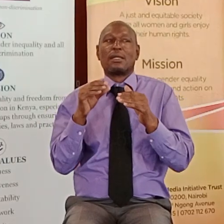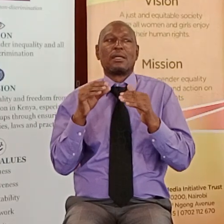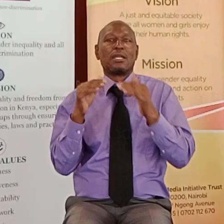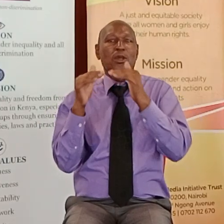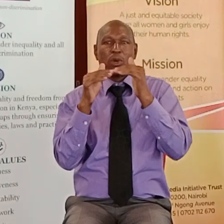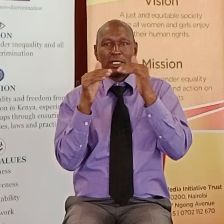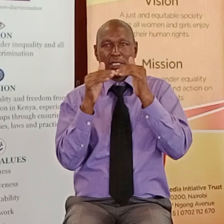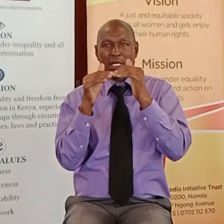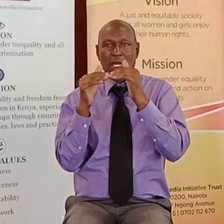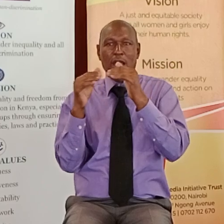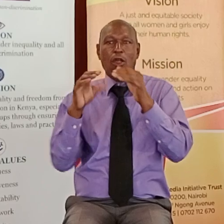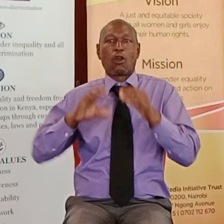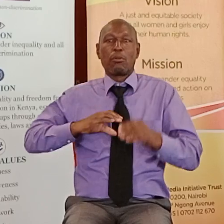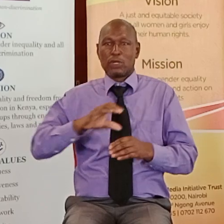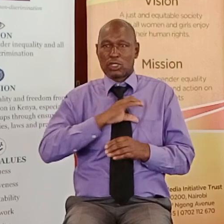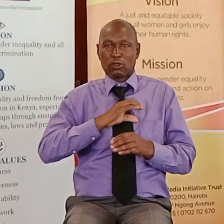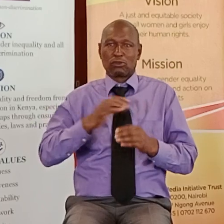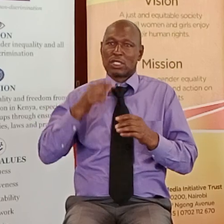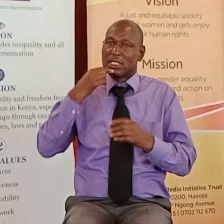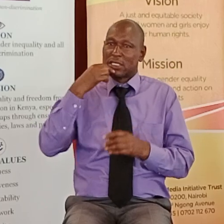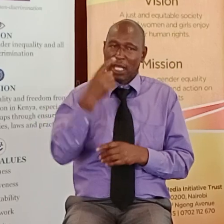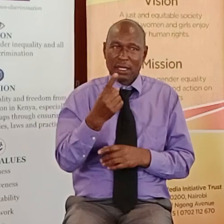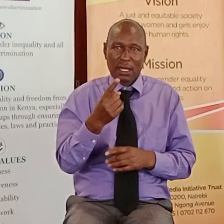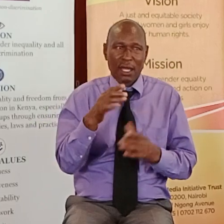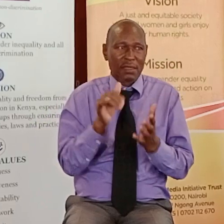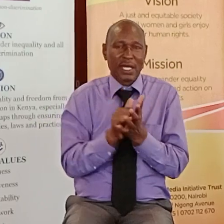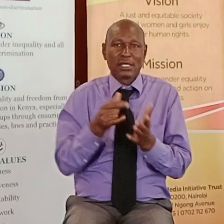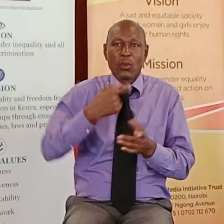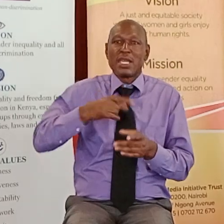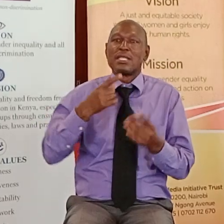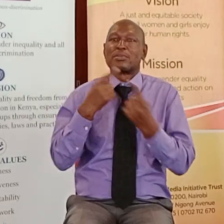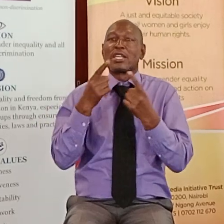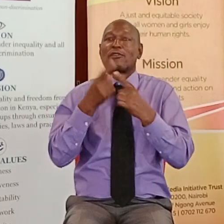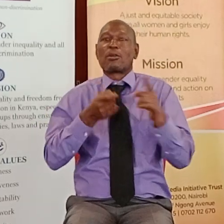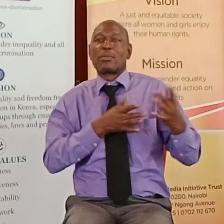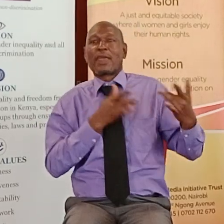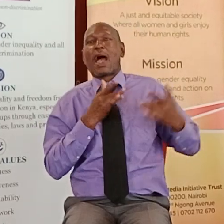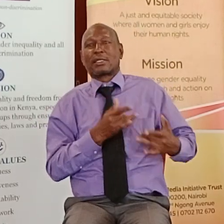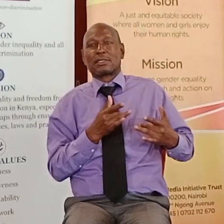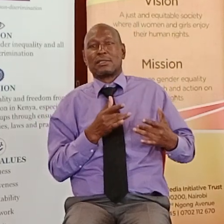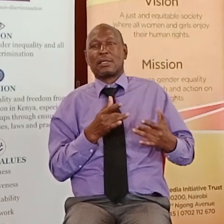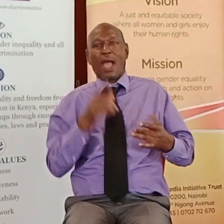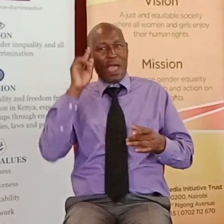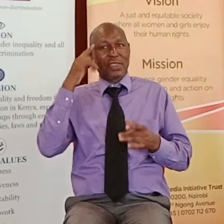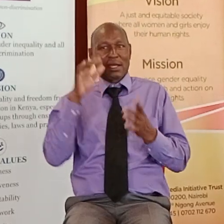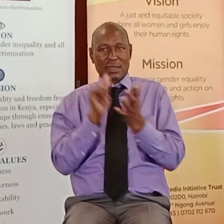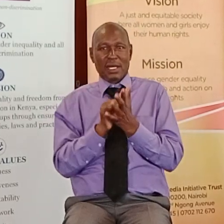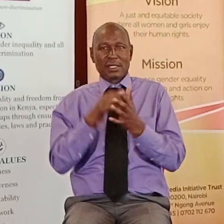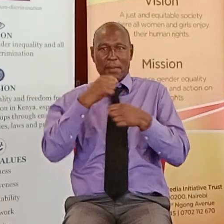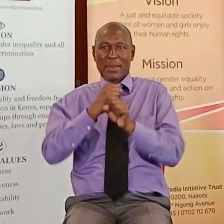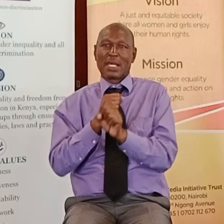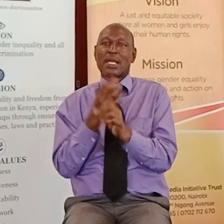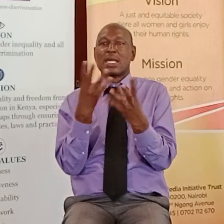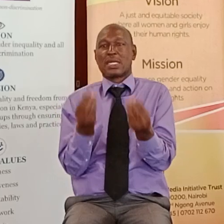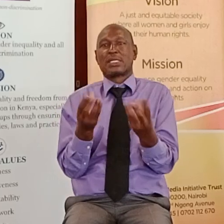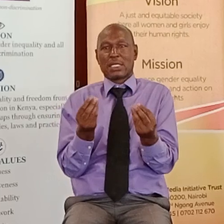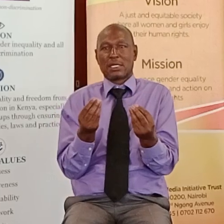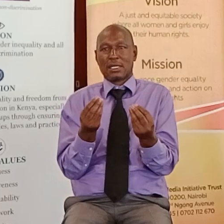Equality Commission has pointed out that we speak from the heart. I think that makes it very easier, other than reading